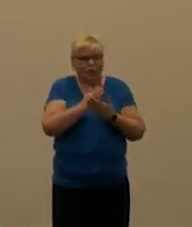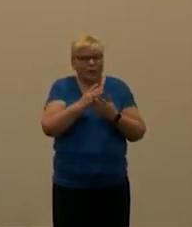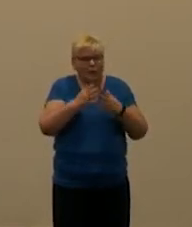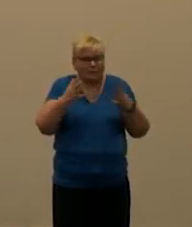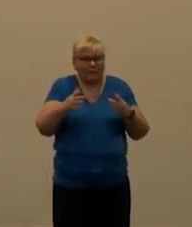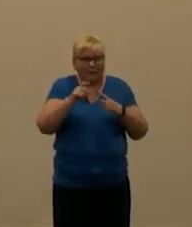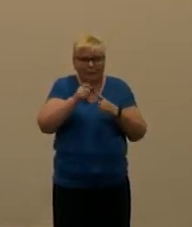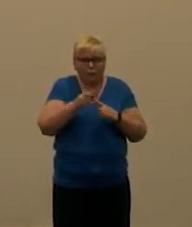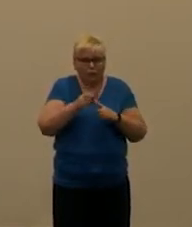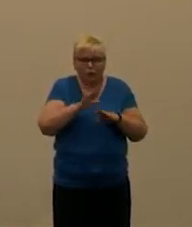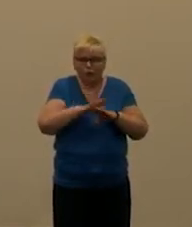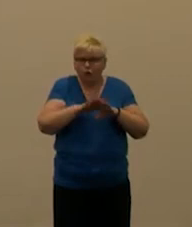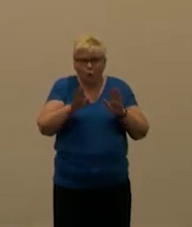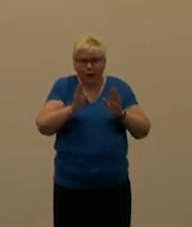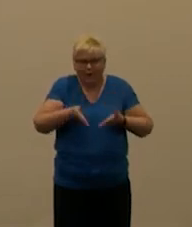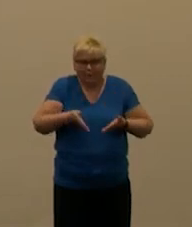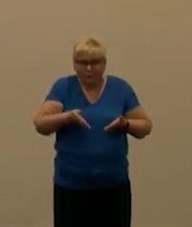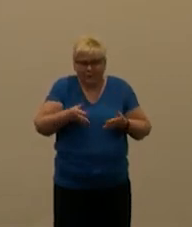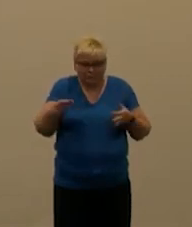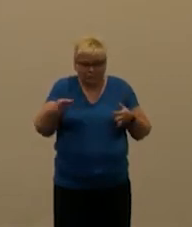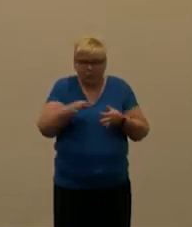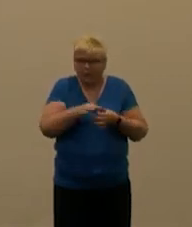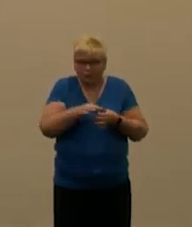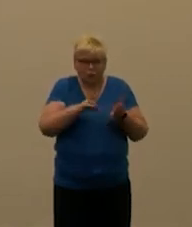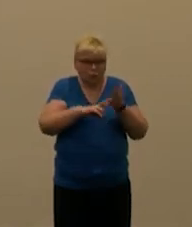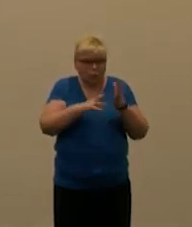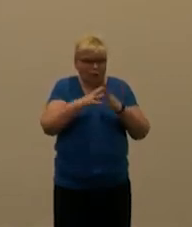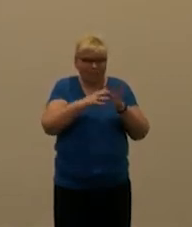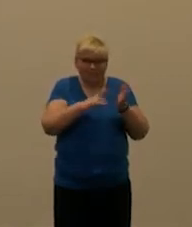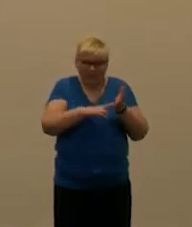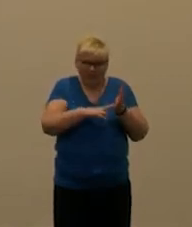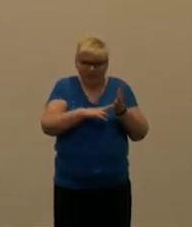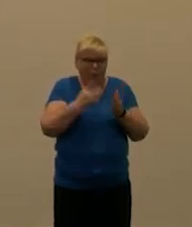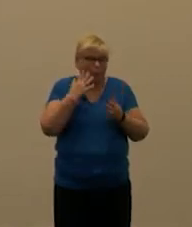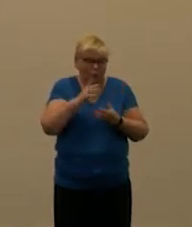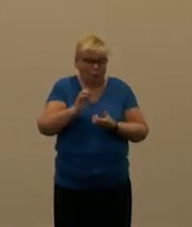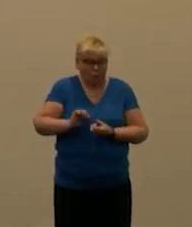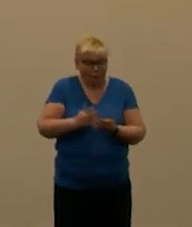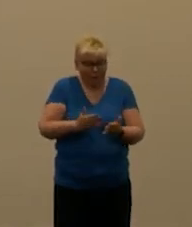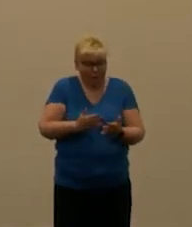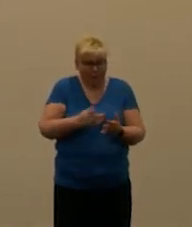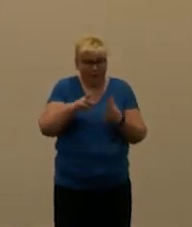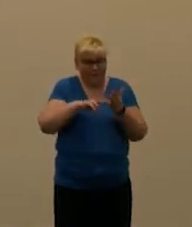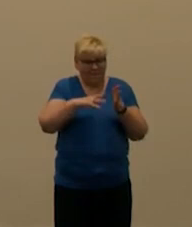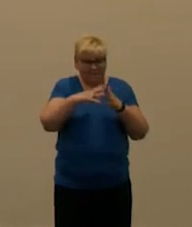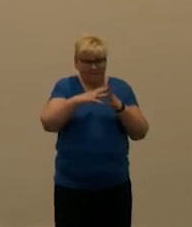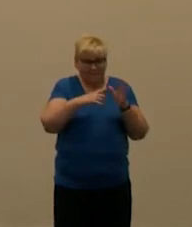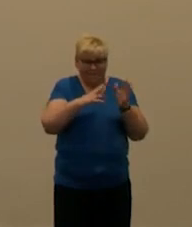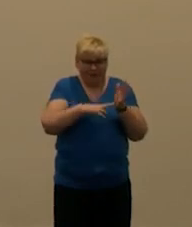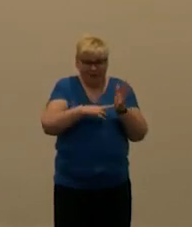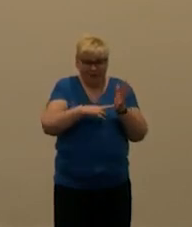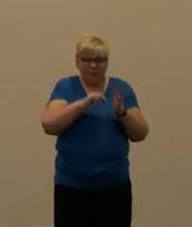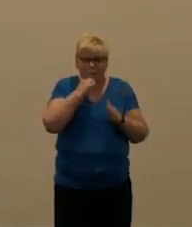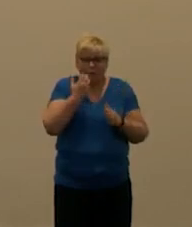here is you don't have a hub-to-hub connection. So when you configure or when you provision a virtual WAN hub basic and